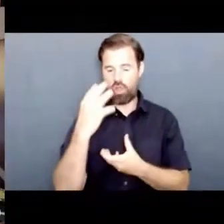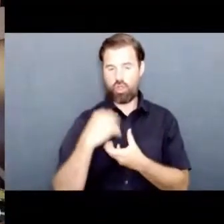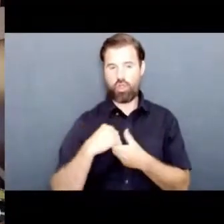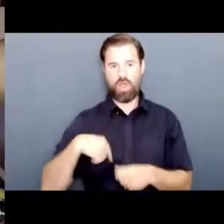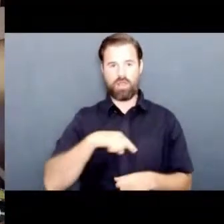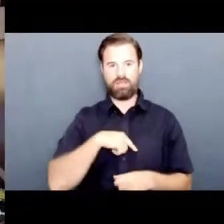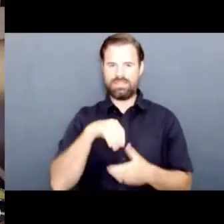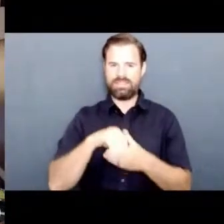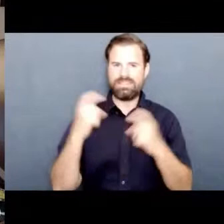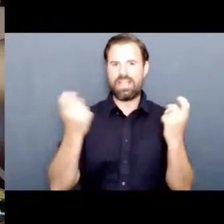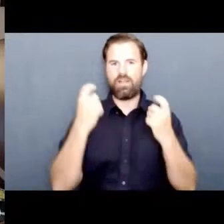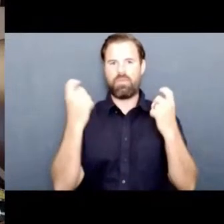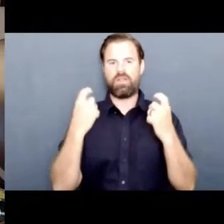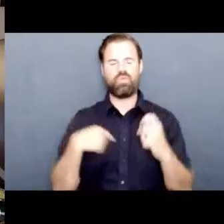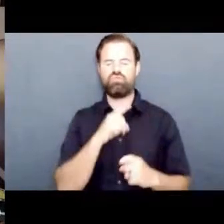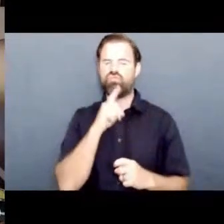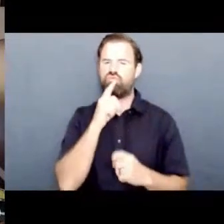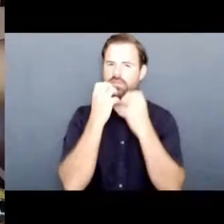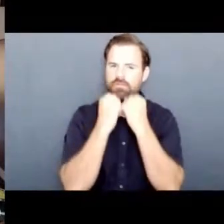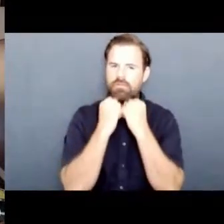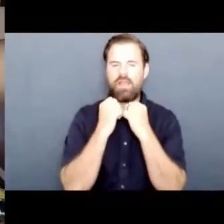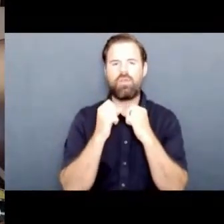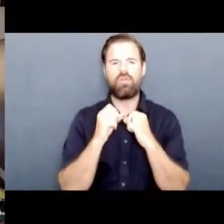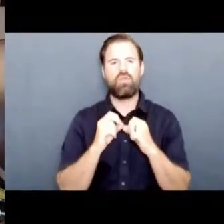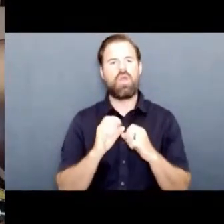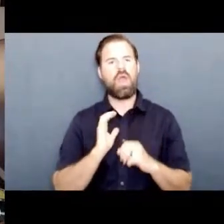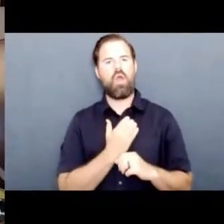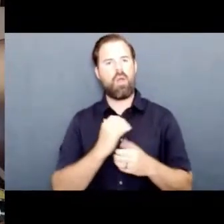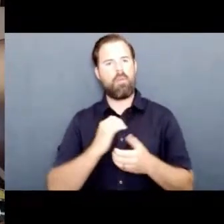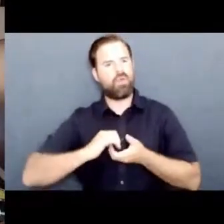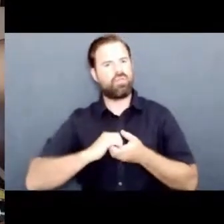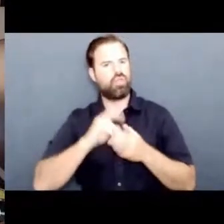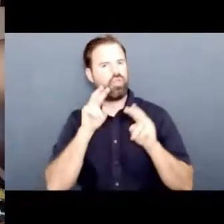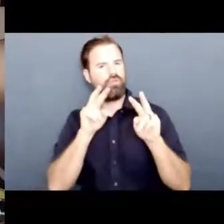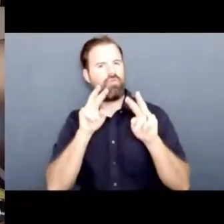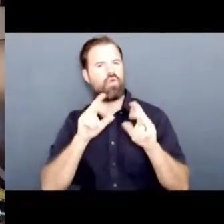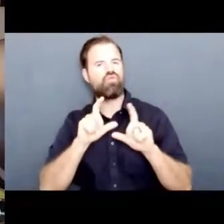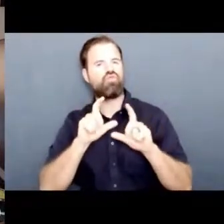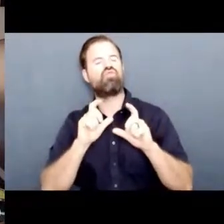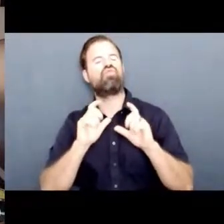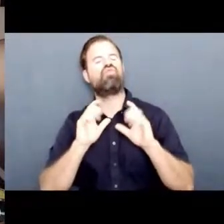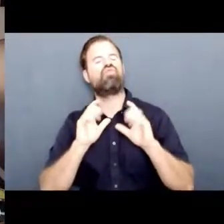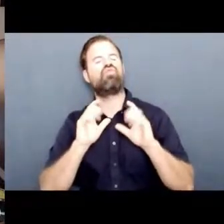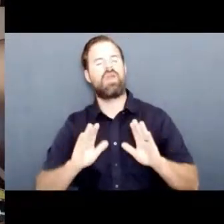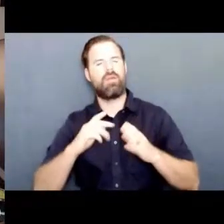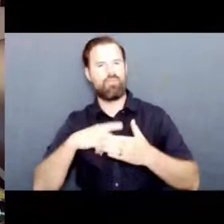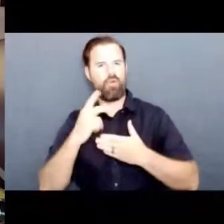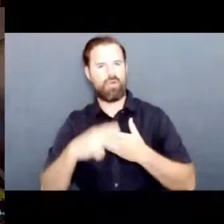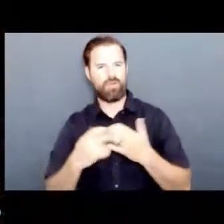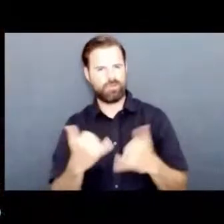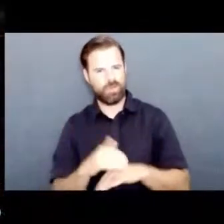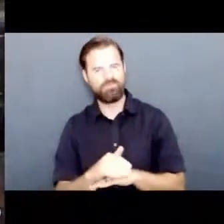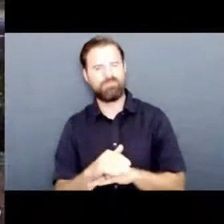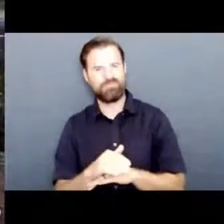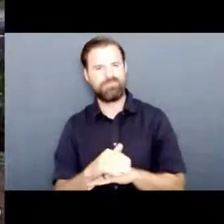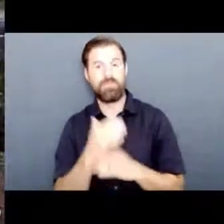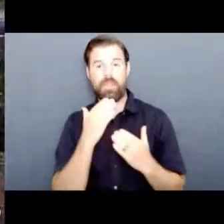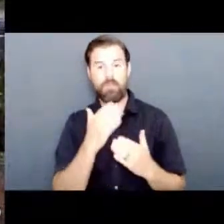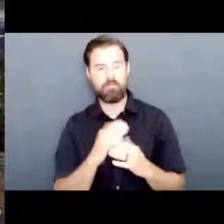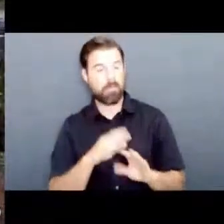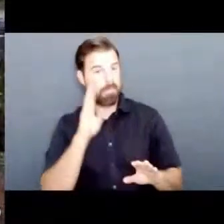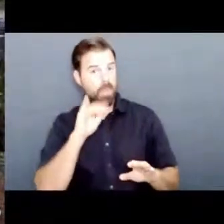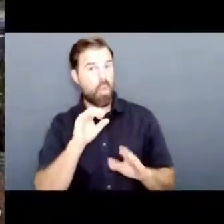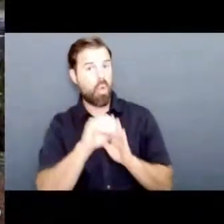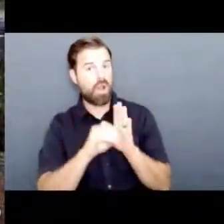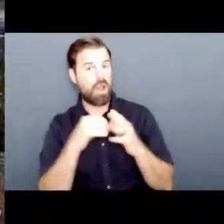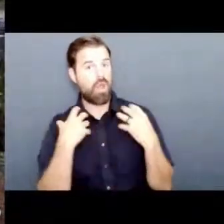us in this celebration. We truly value our partnership and look forward to the great program you've lined up for us. Thank you. Orlando